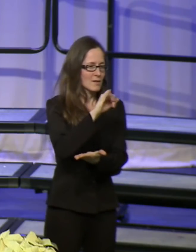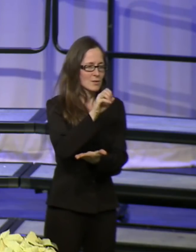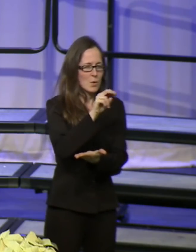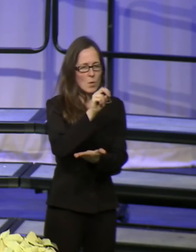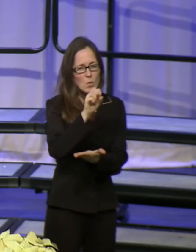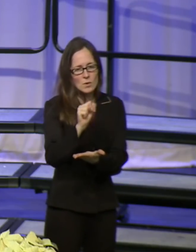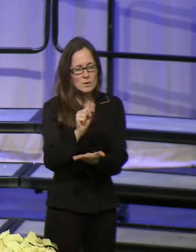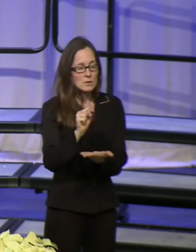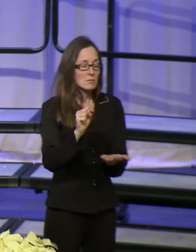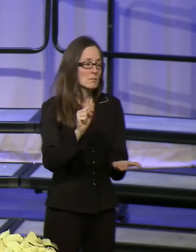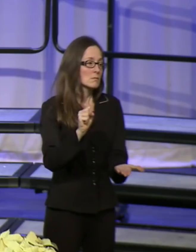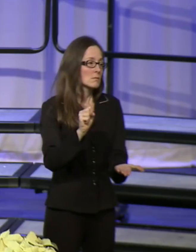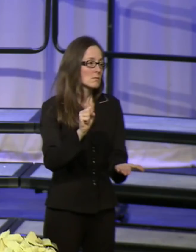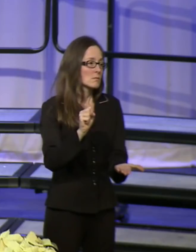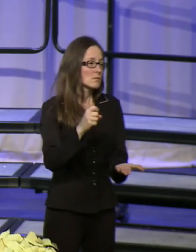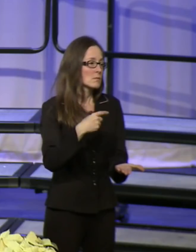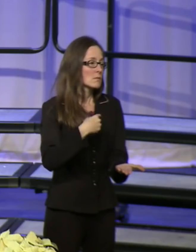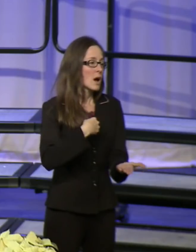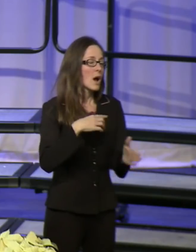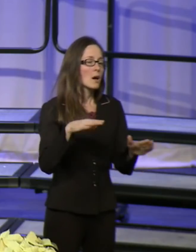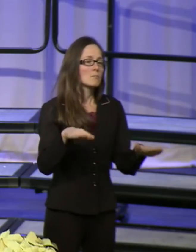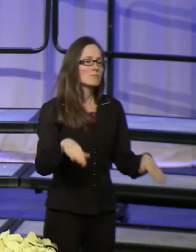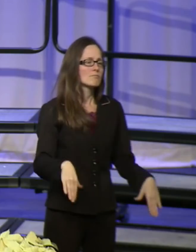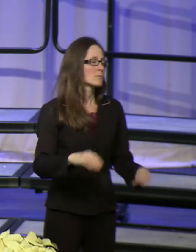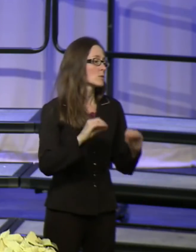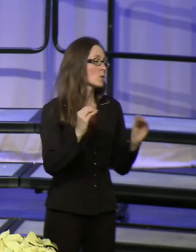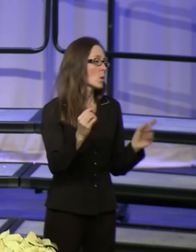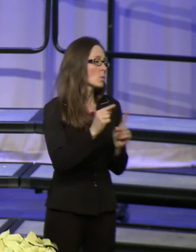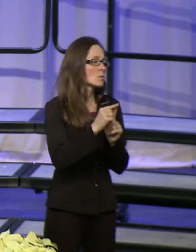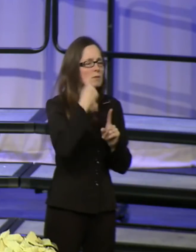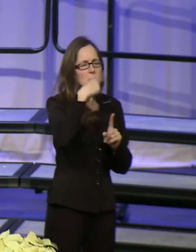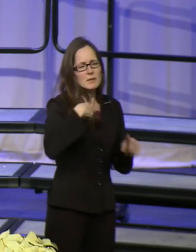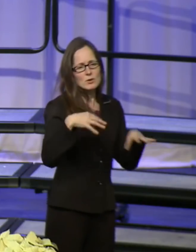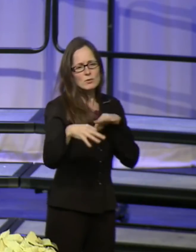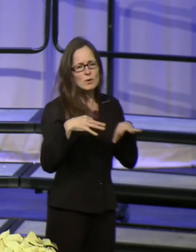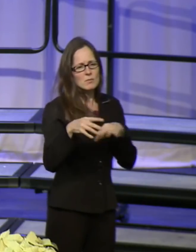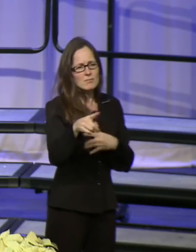words that would describe all that you are to me. I am literally